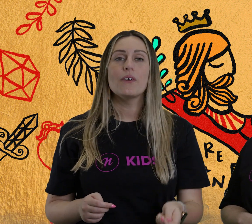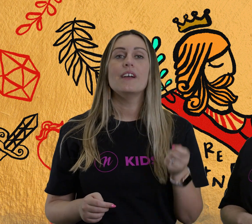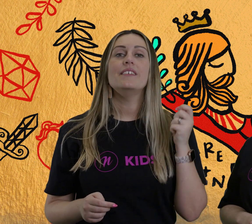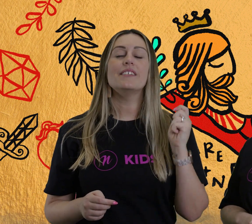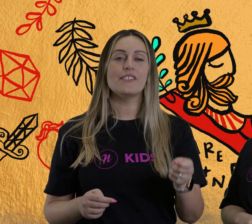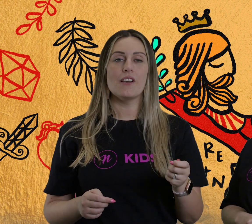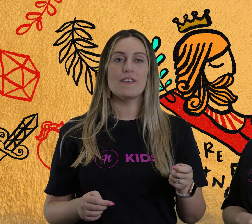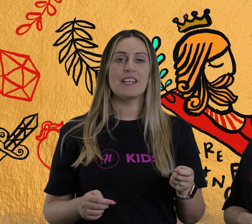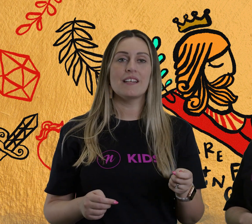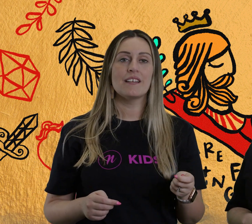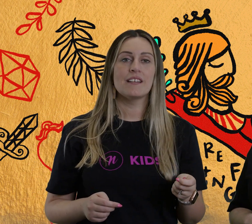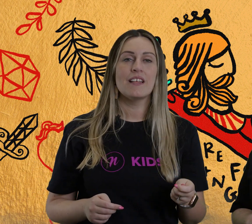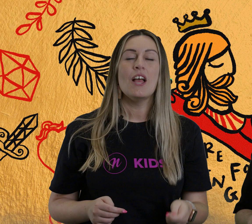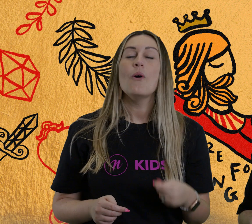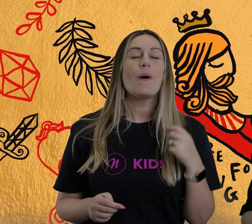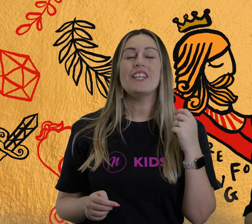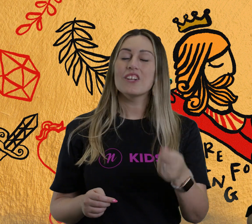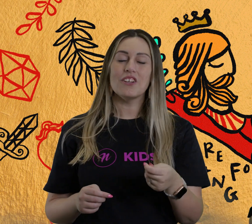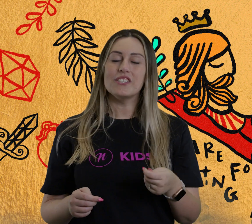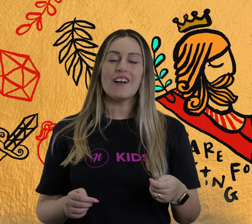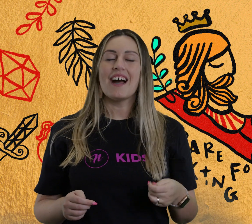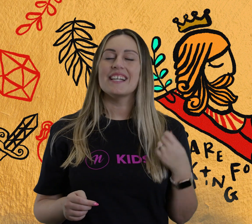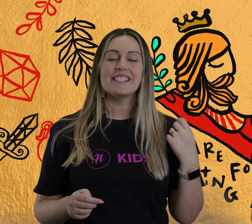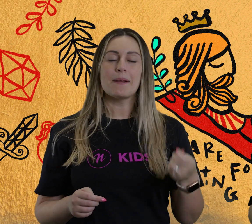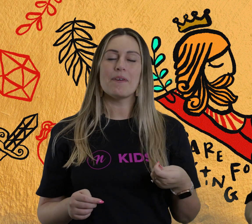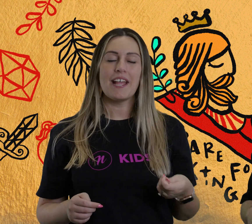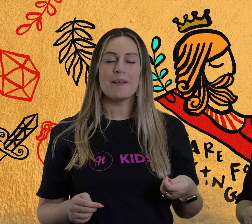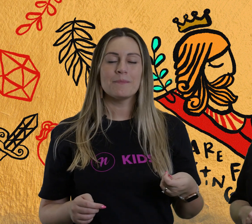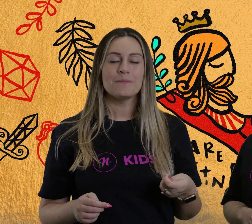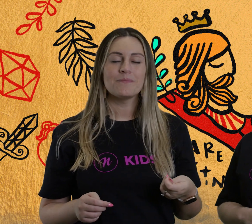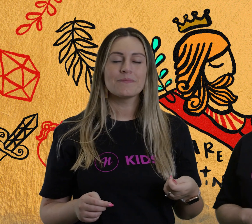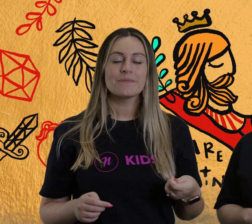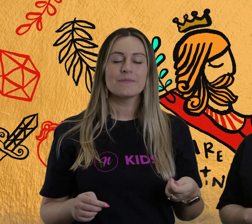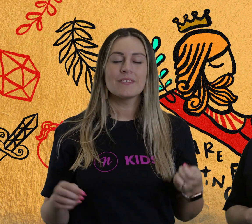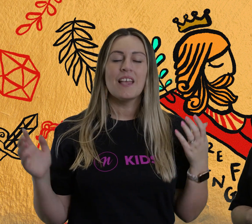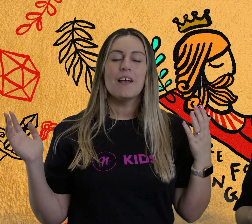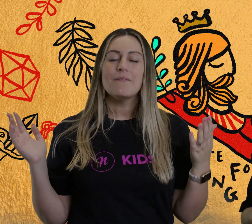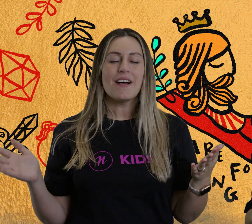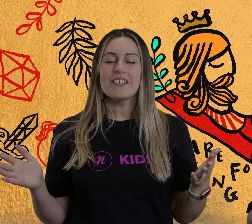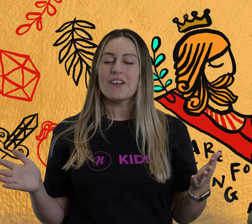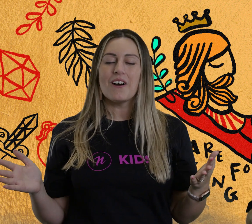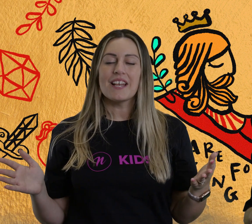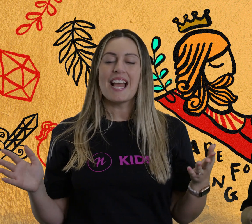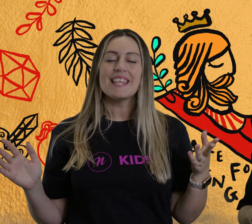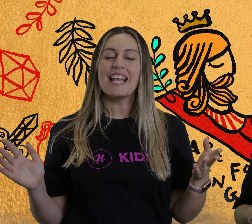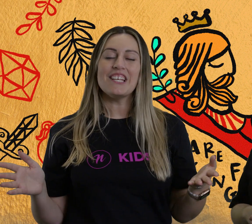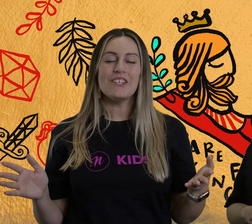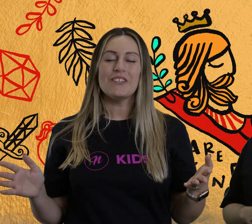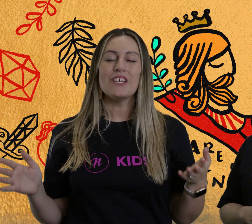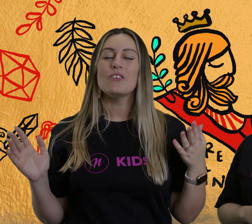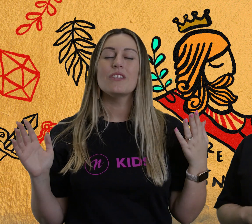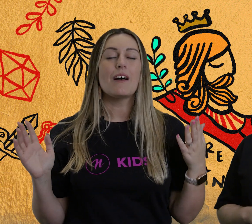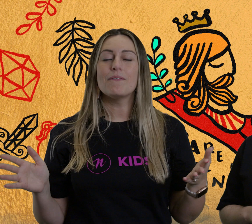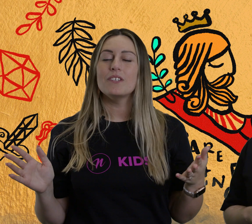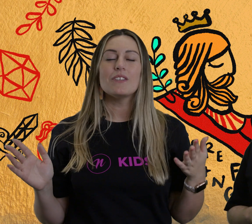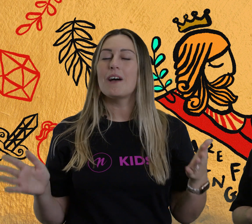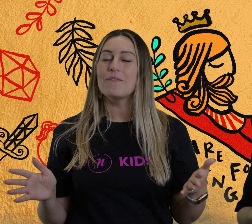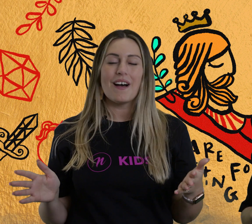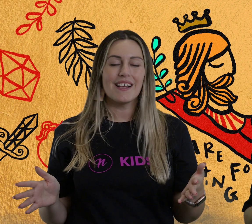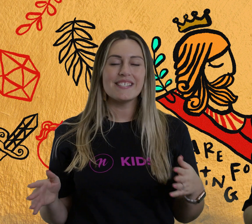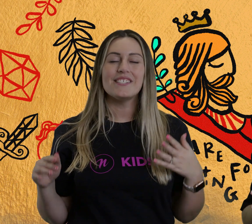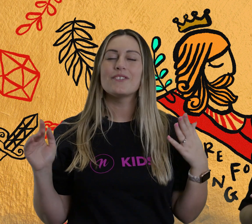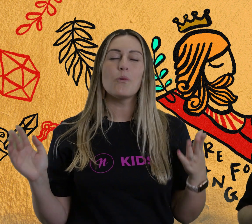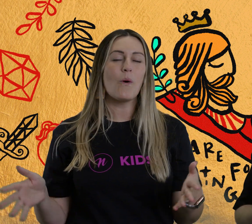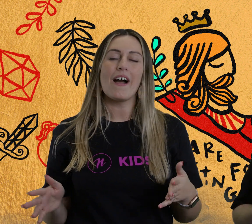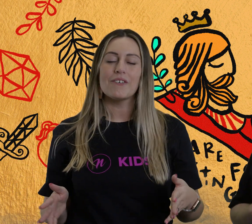so deserving. Why don't you close your eyes as I pray? Father God, I thank you that your love